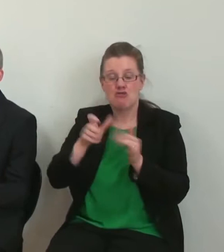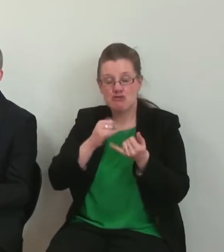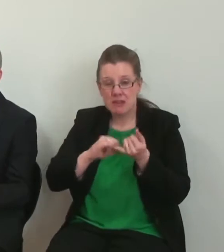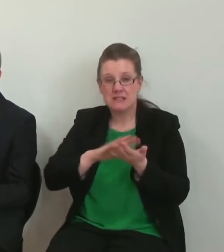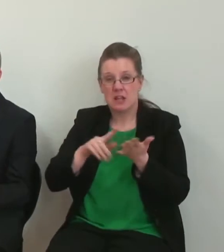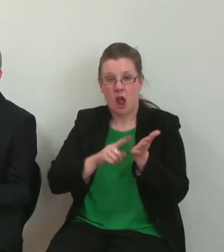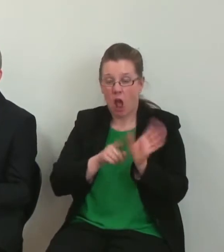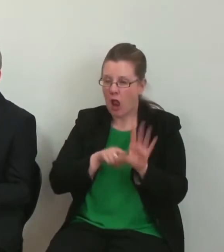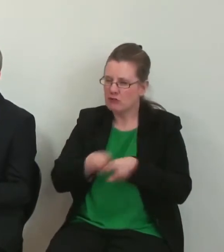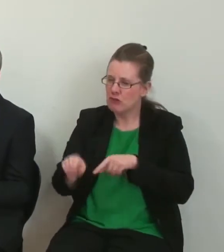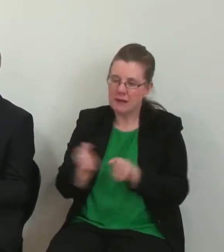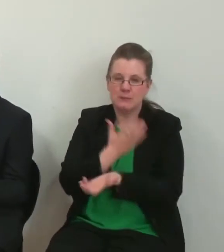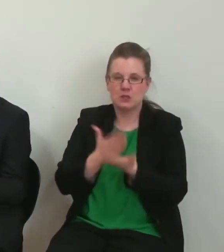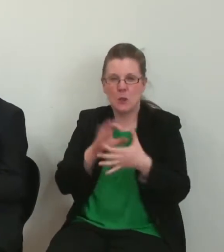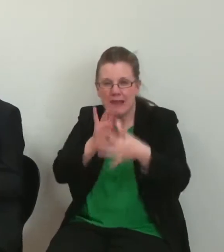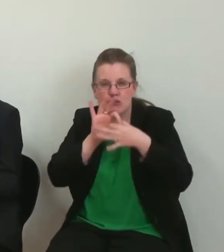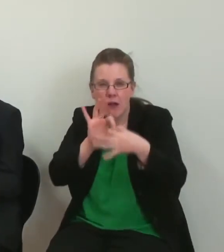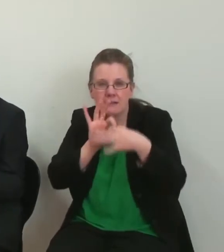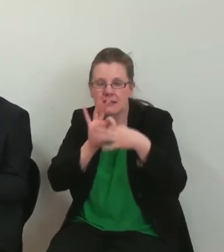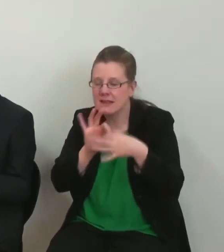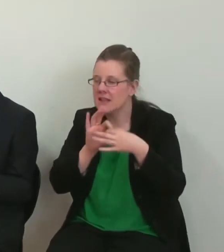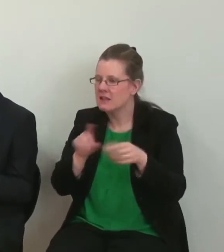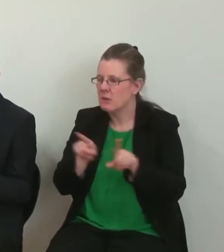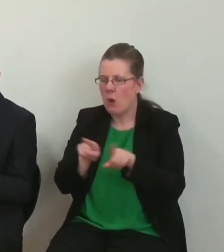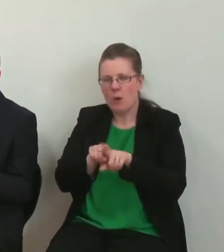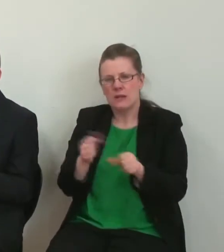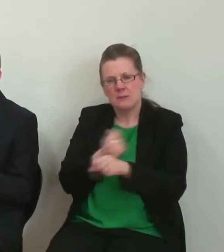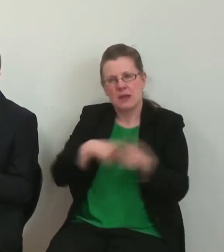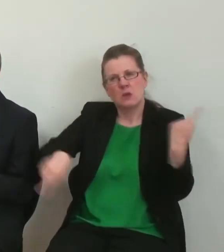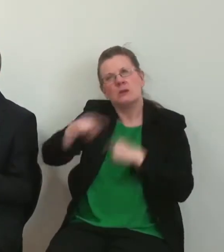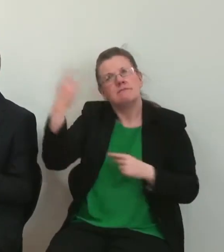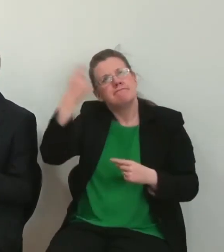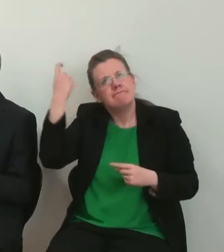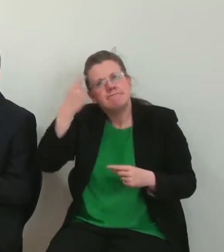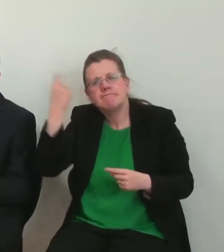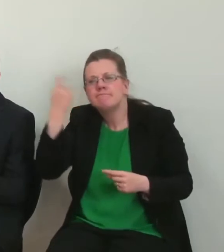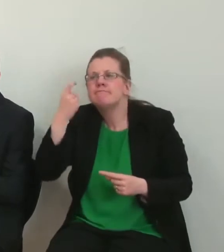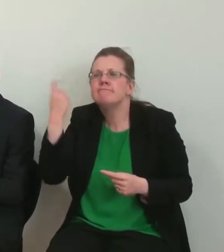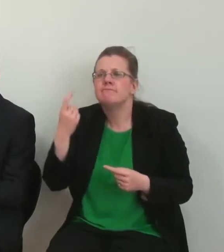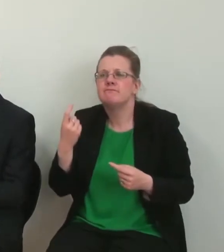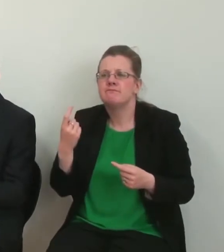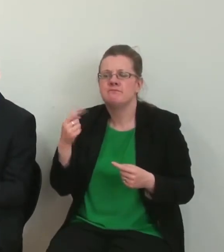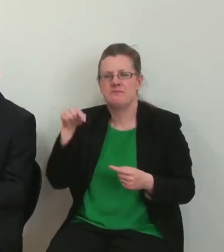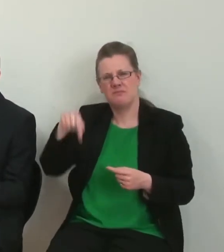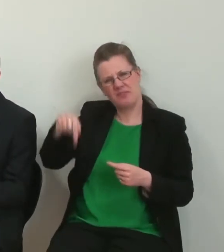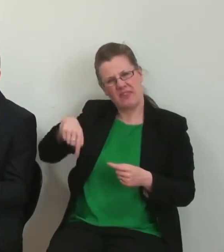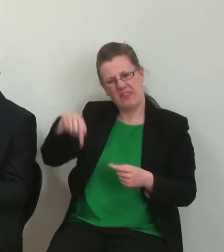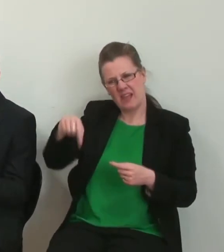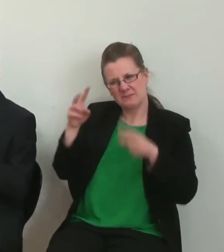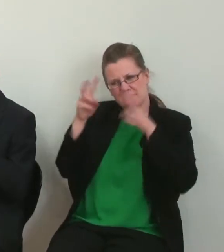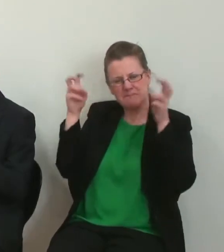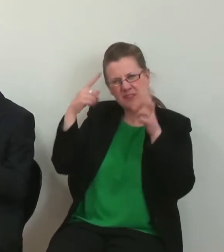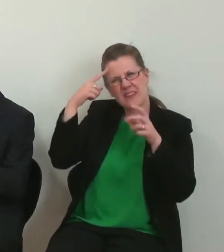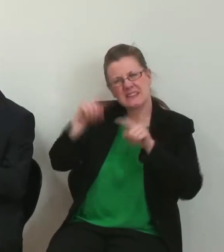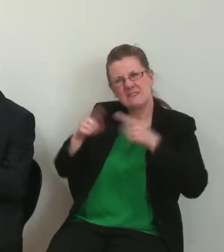make this as interactive, but also to really stretch the kind of subject matter itself as well. So let's